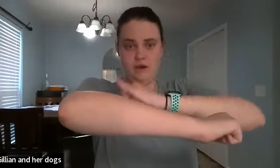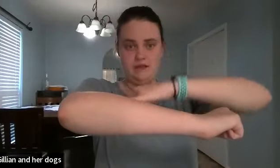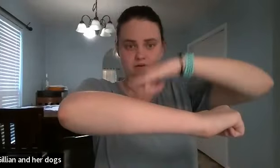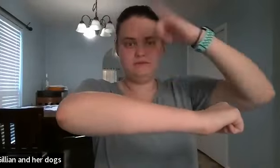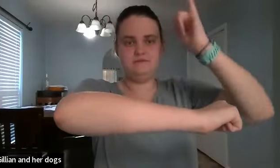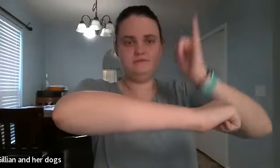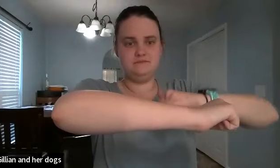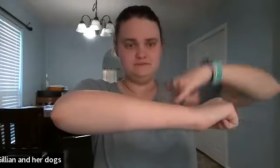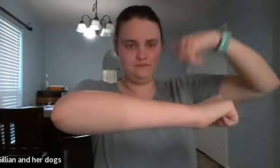Whale.